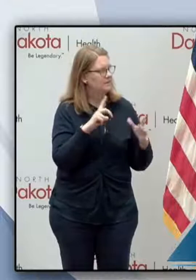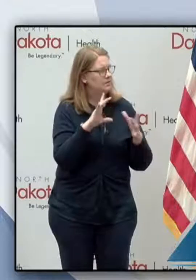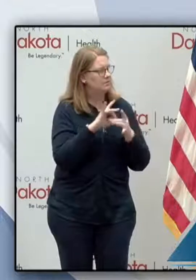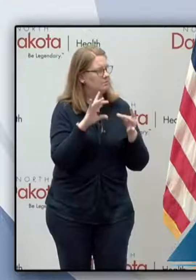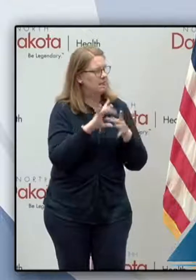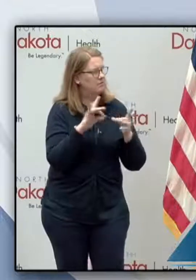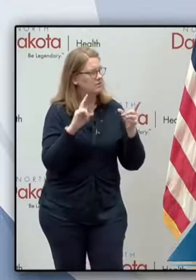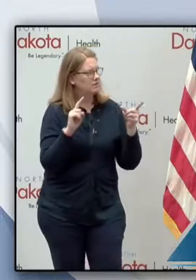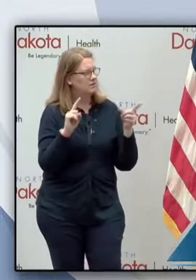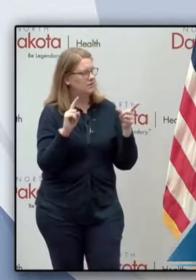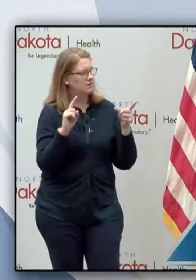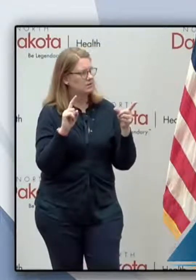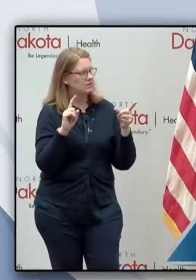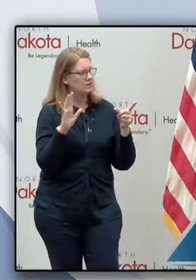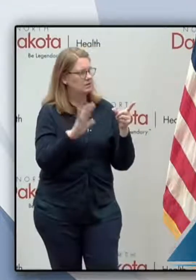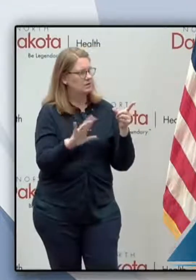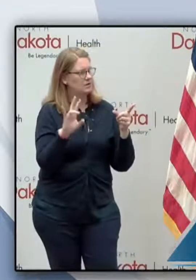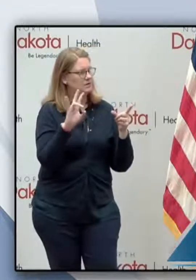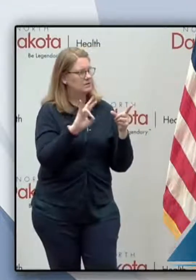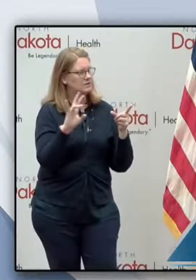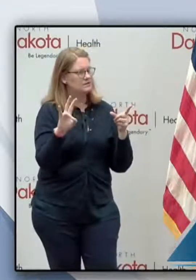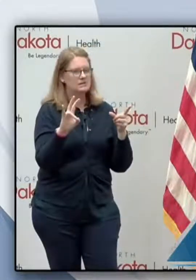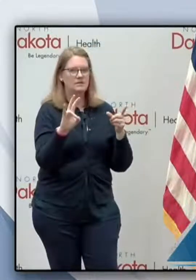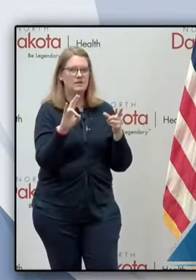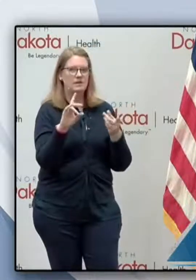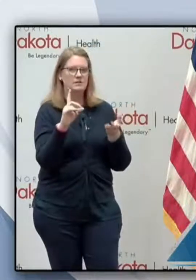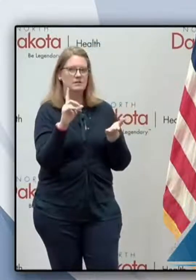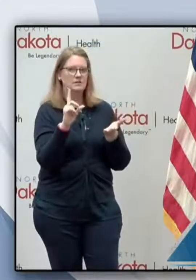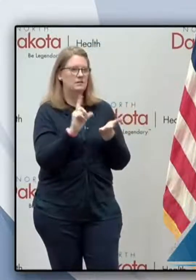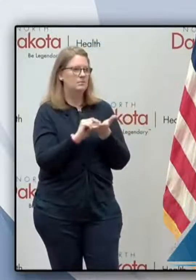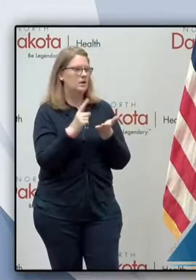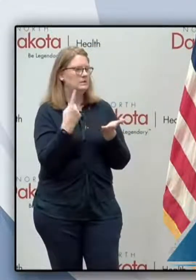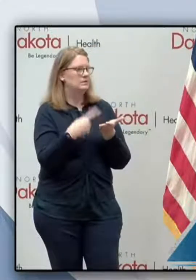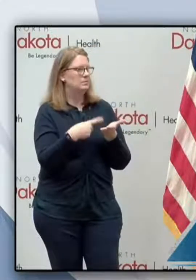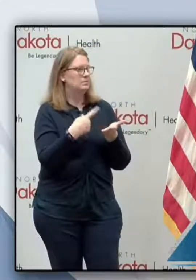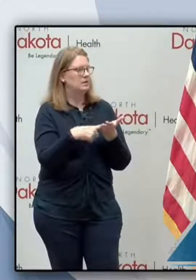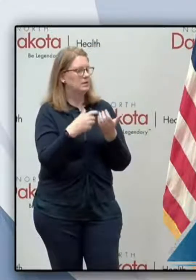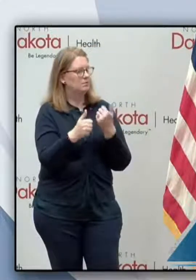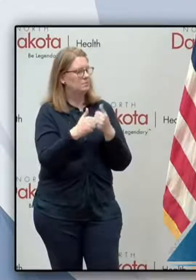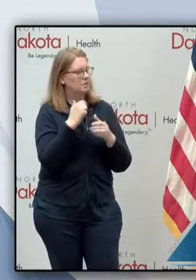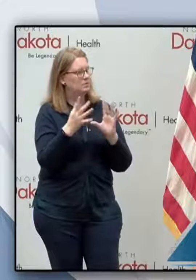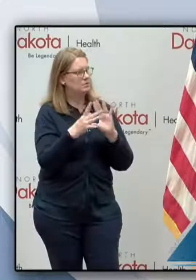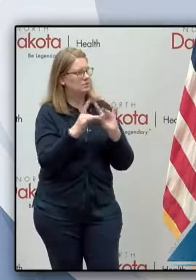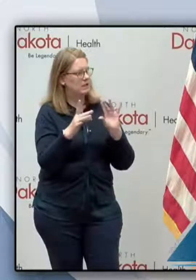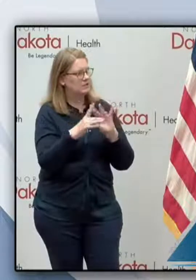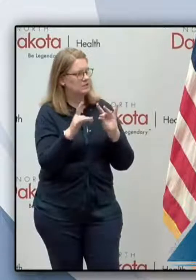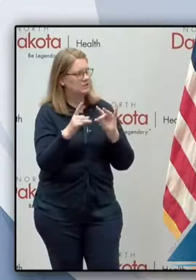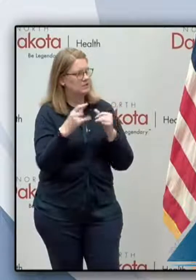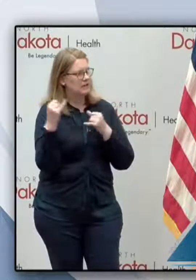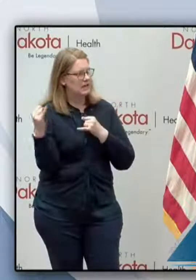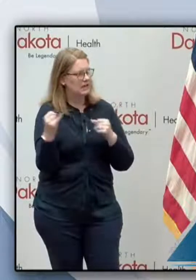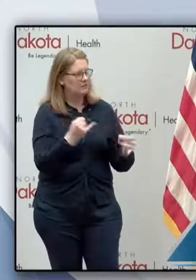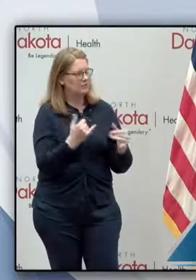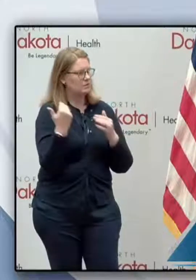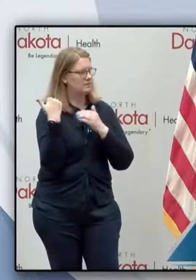that you've had about 77 press conferences, and most of them you've mentioned individual